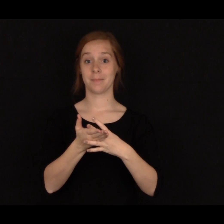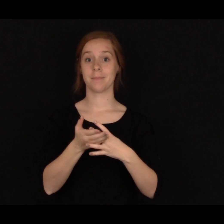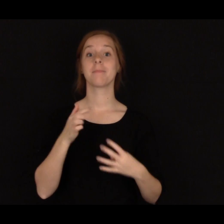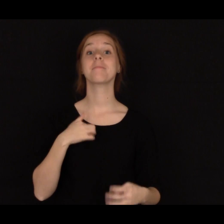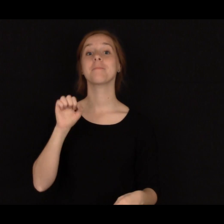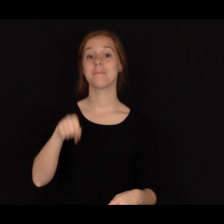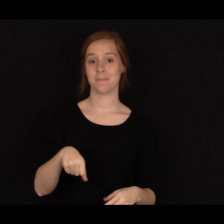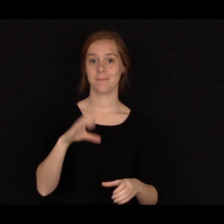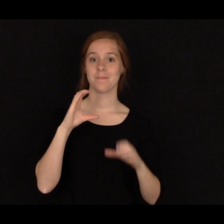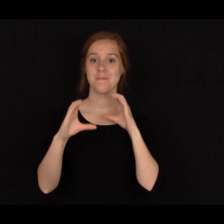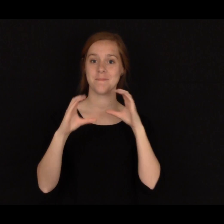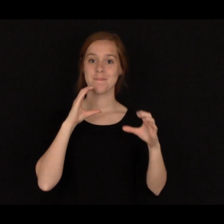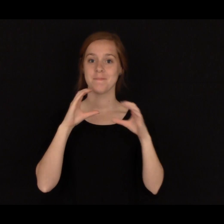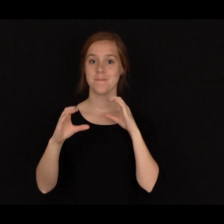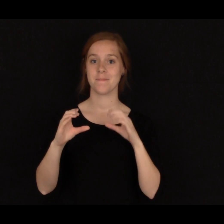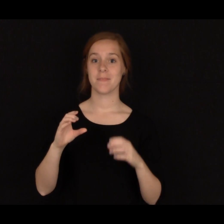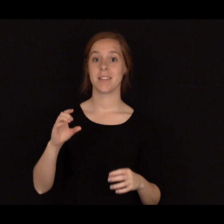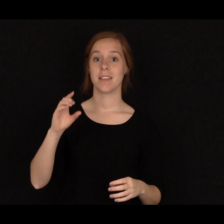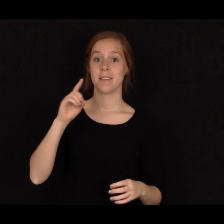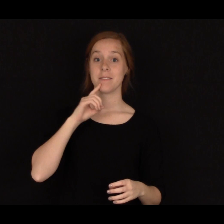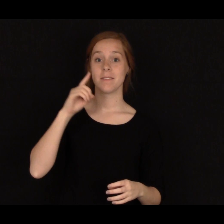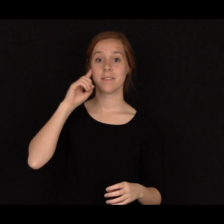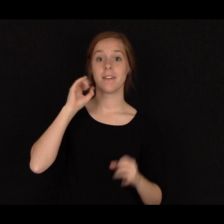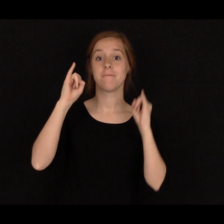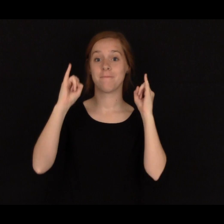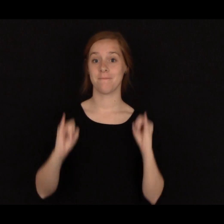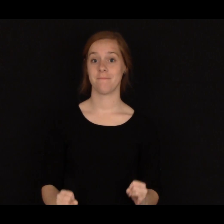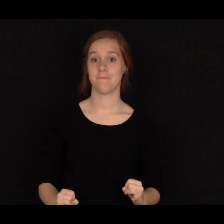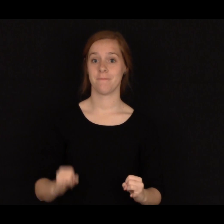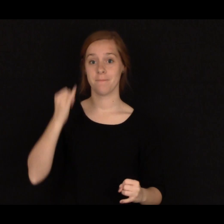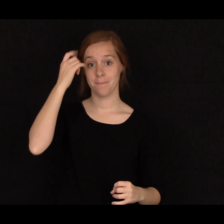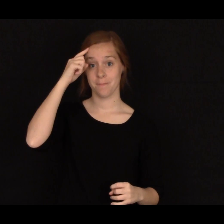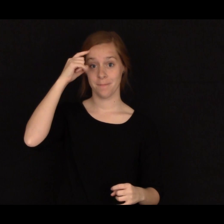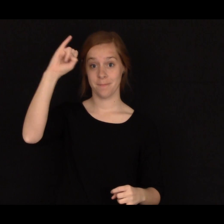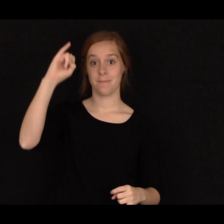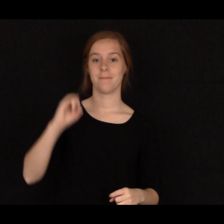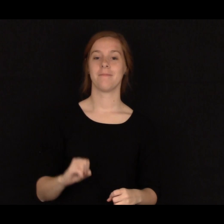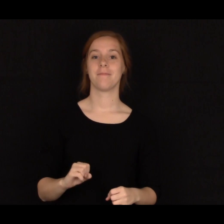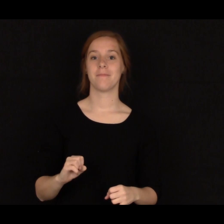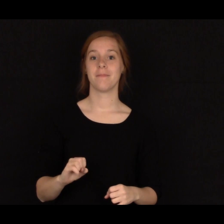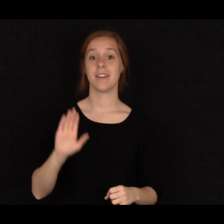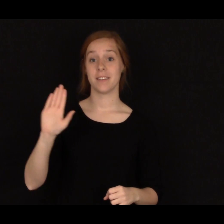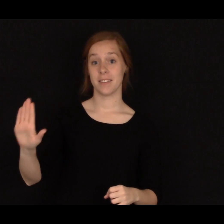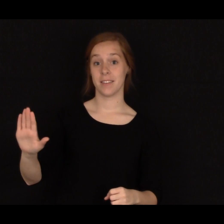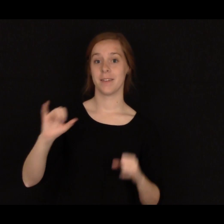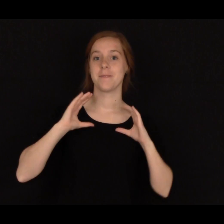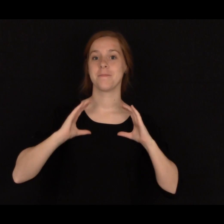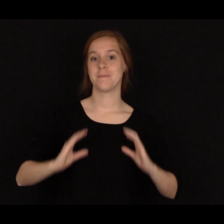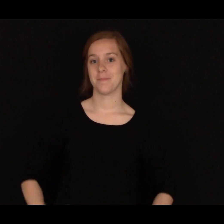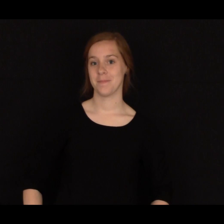intermediate. I can communicate with a deaf individual if he or she were a client.